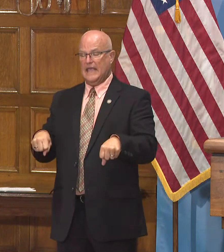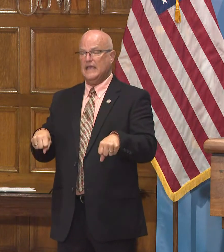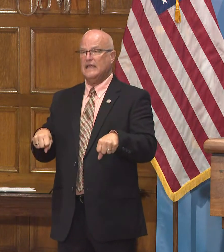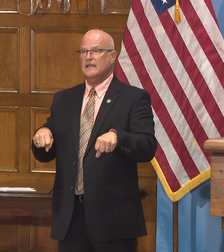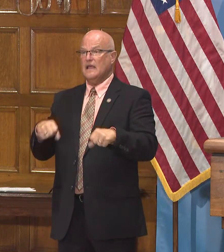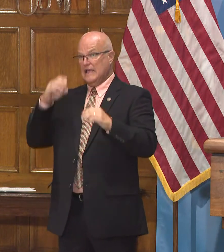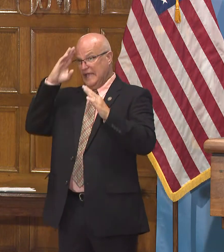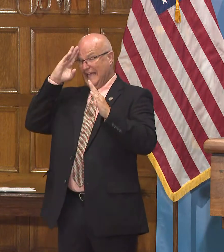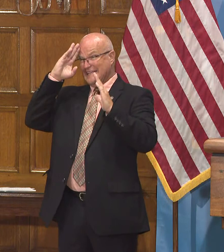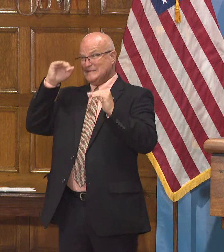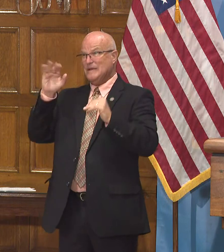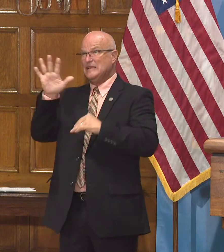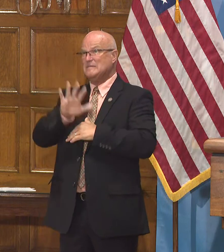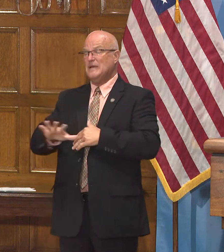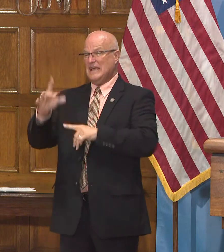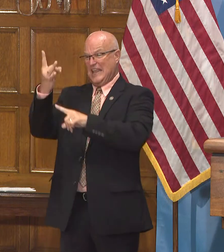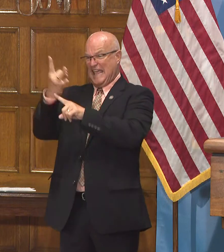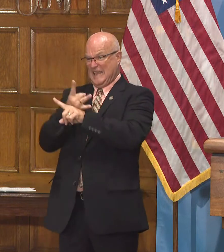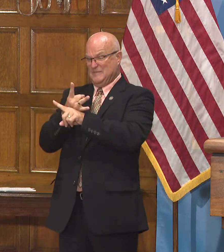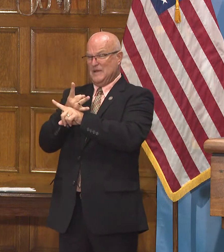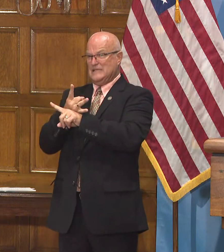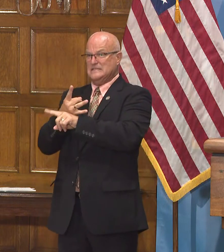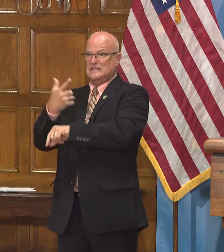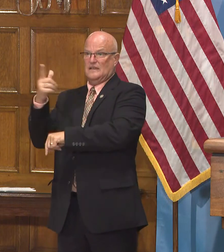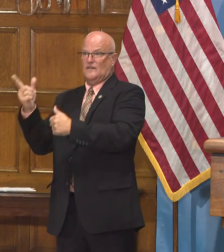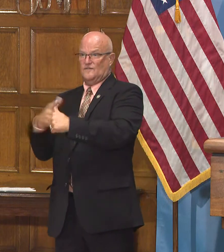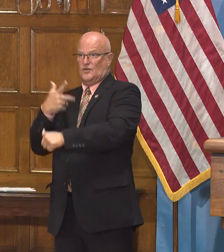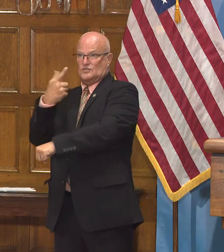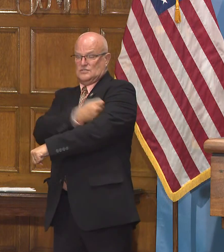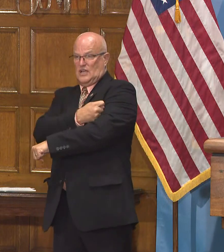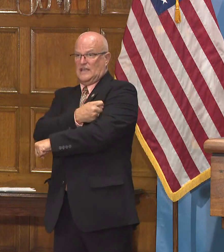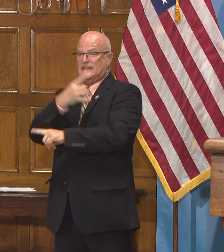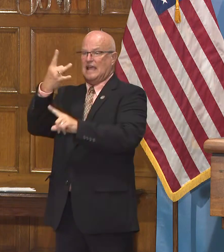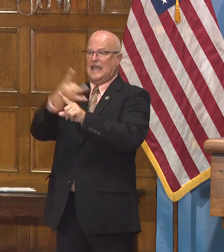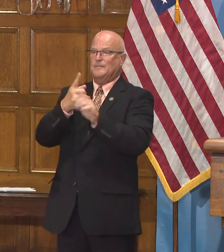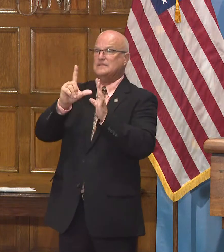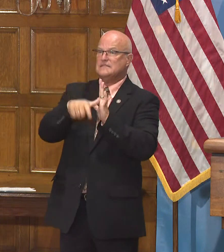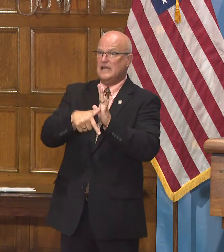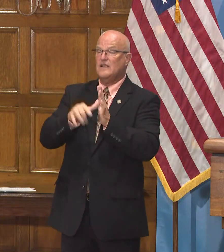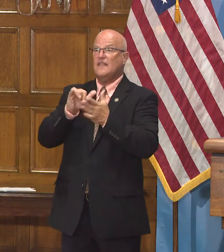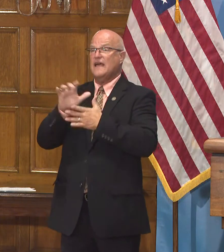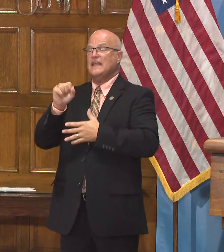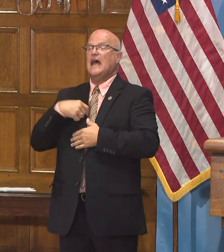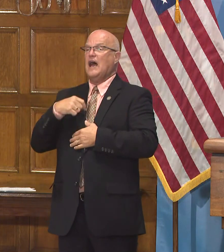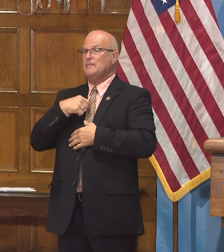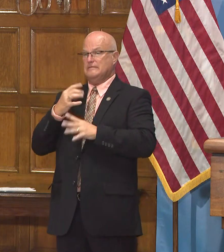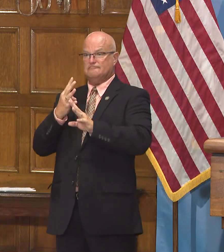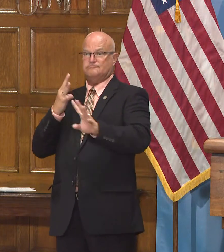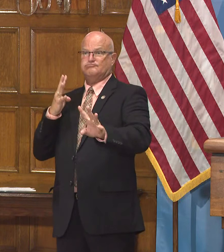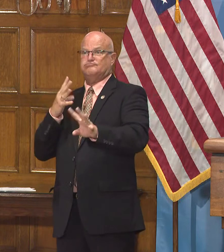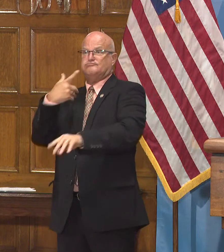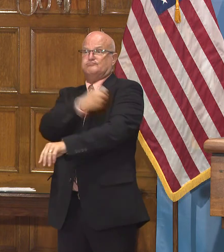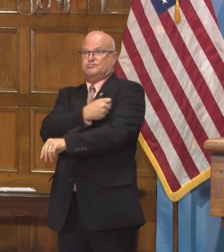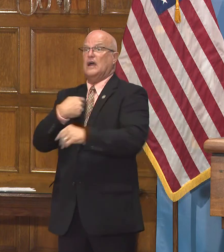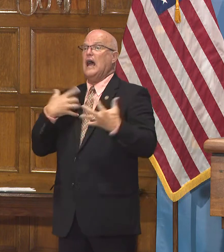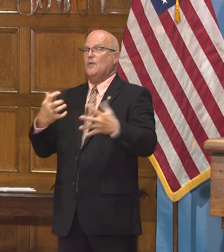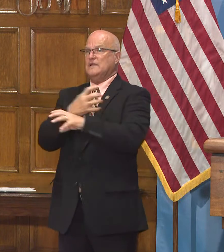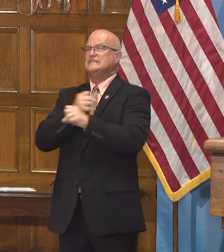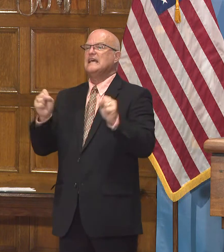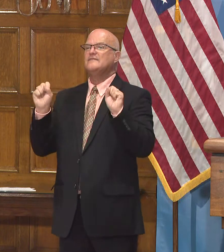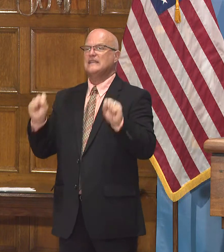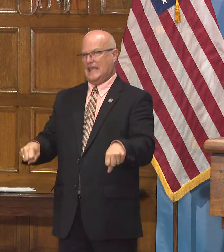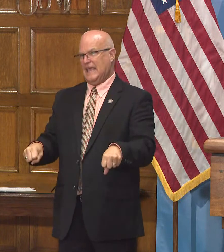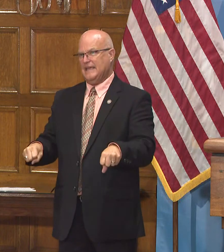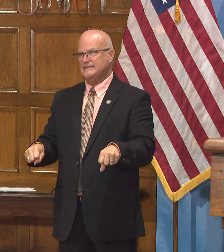which we expect to be about 8 months after the time you got your first shot. If that's the case, I'll be in line to get it because I want to be as safe as